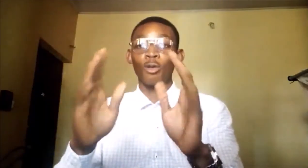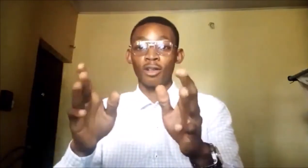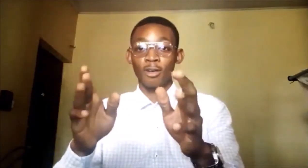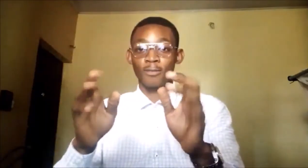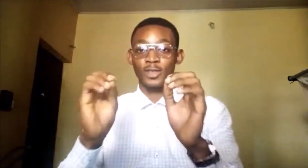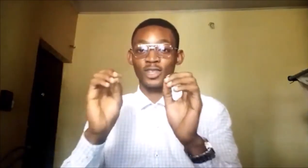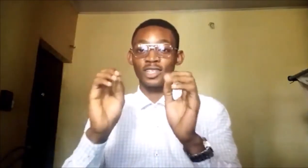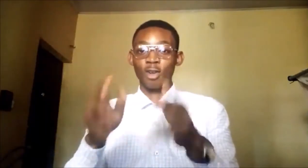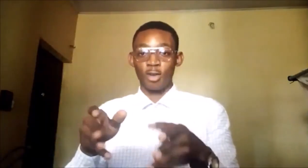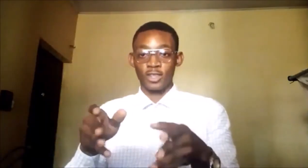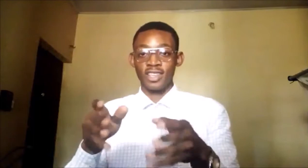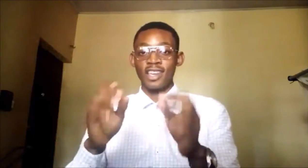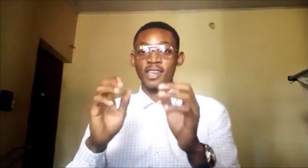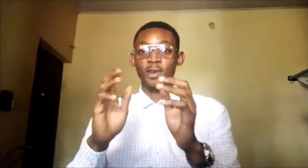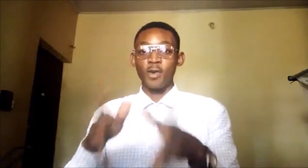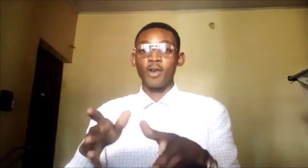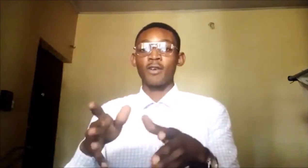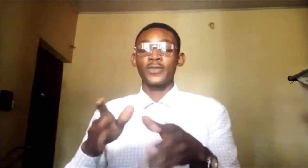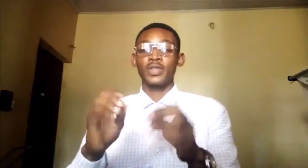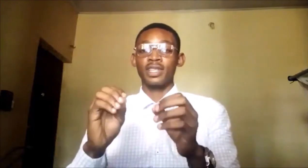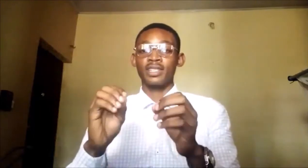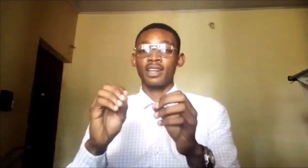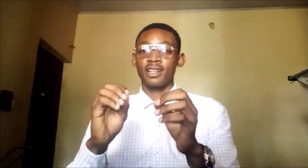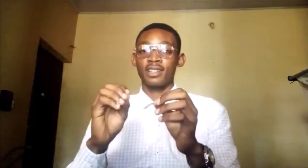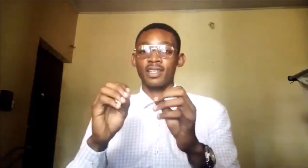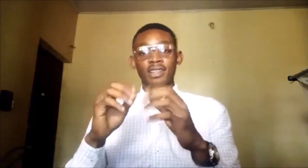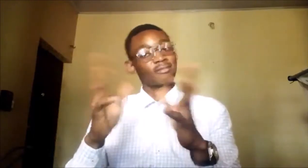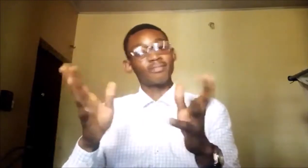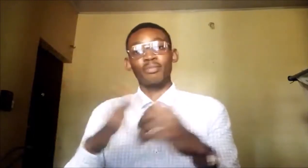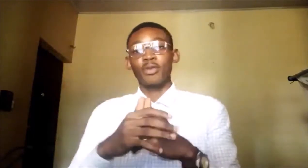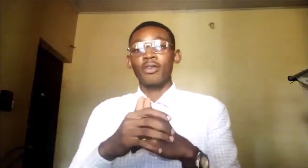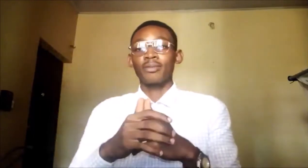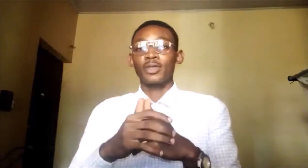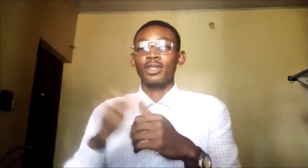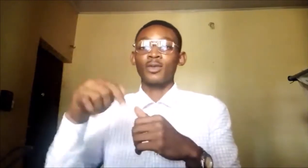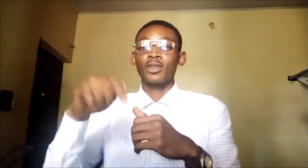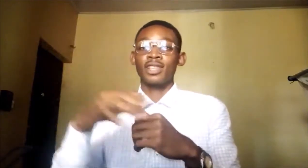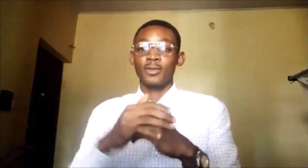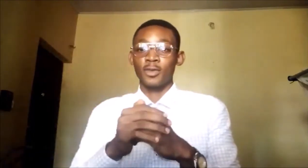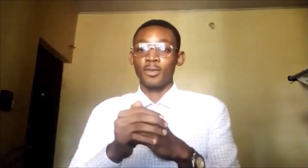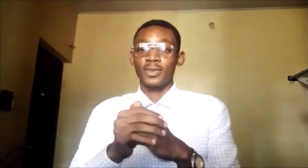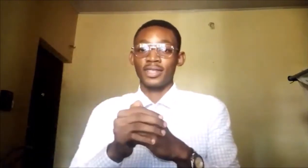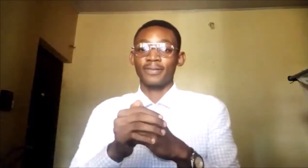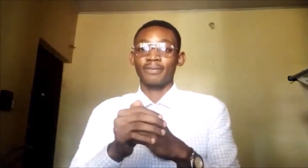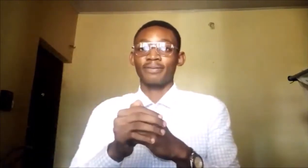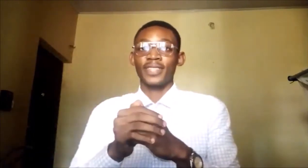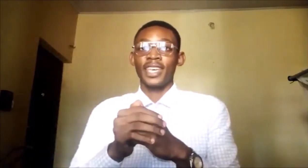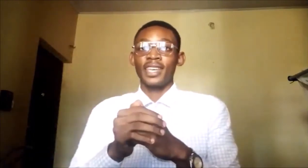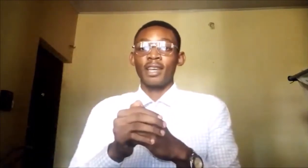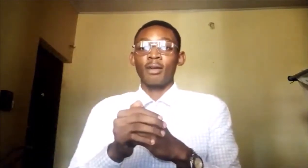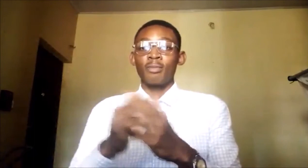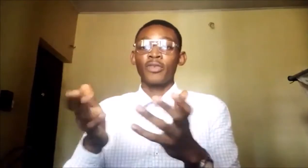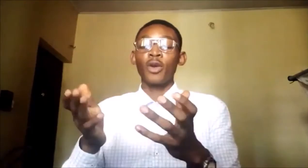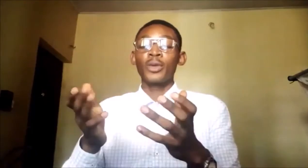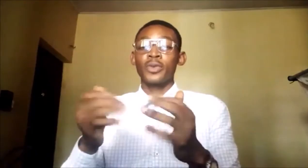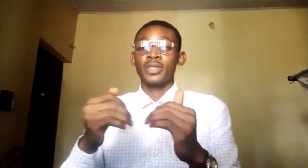welcome to this course. You're all welcome to this program, to this WhatsApp group. And before we proceed